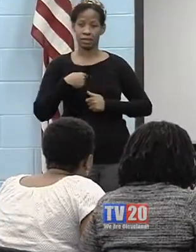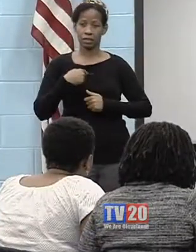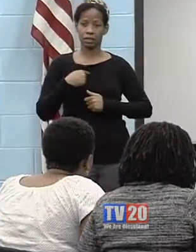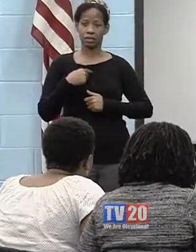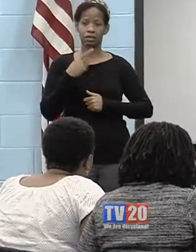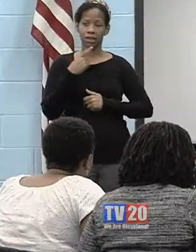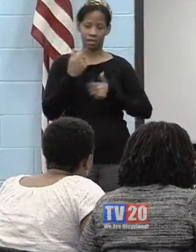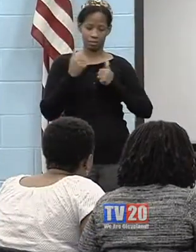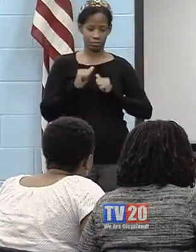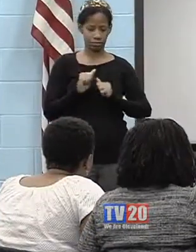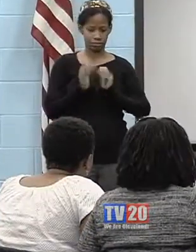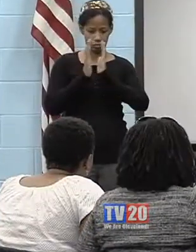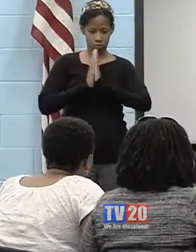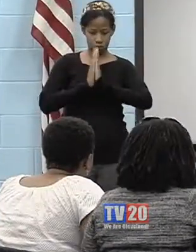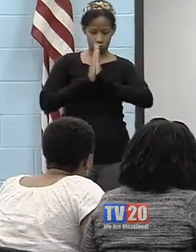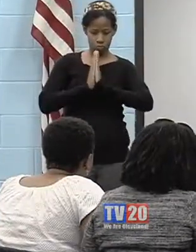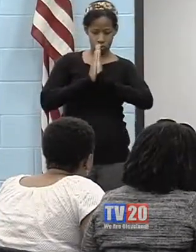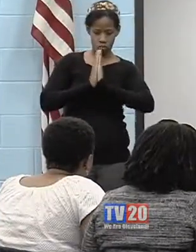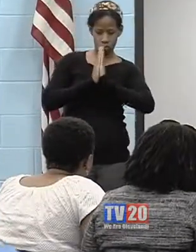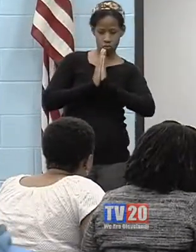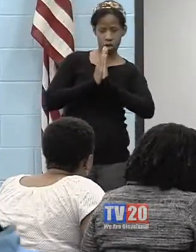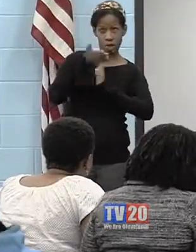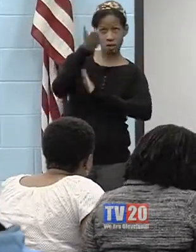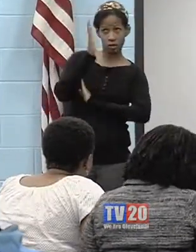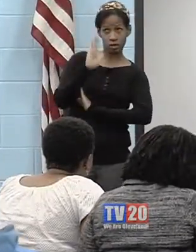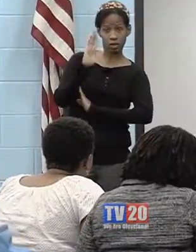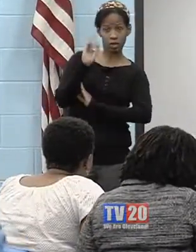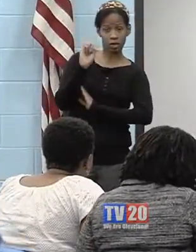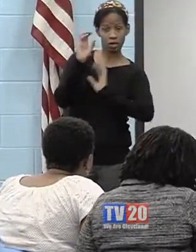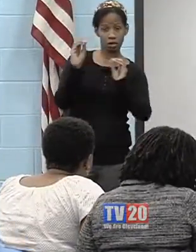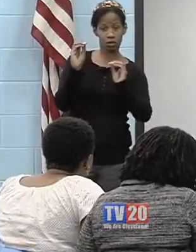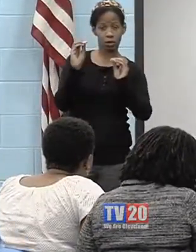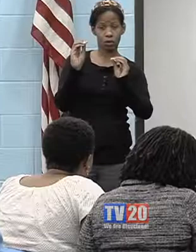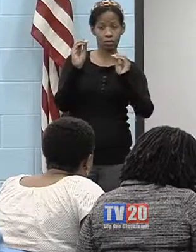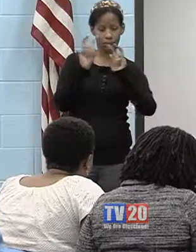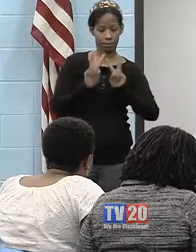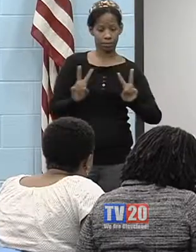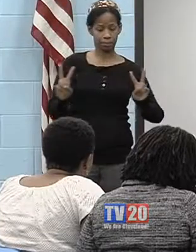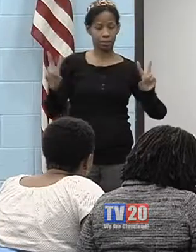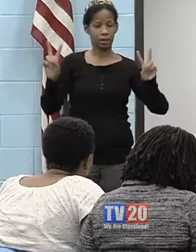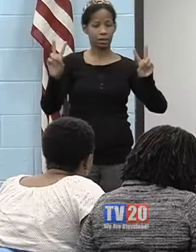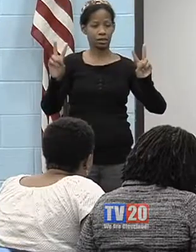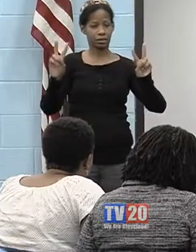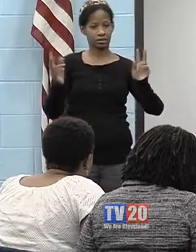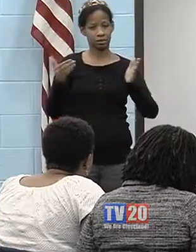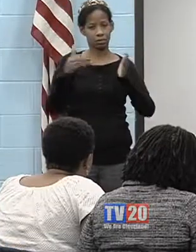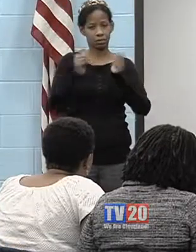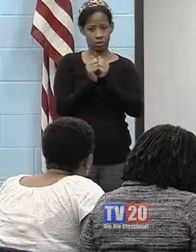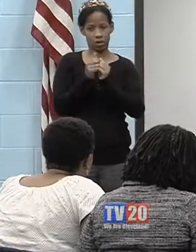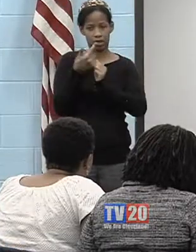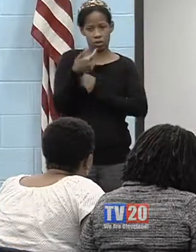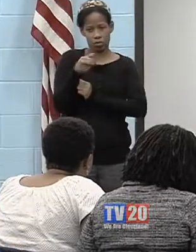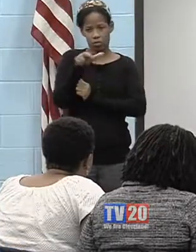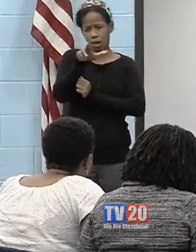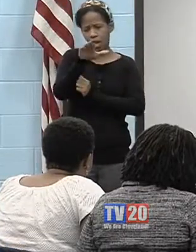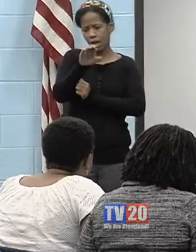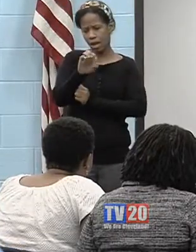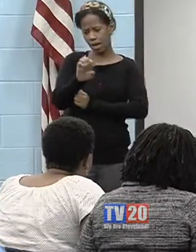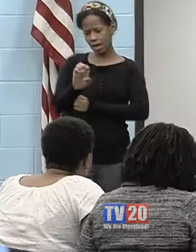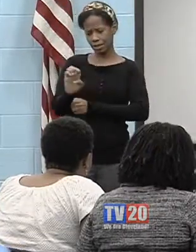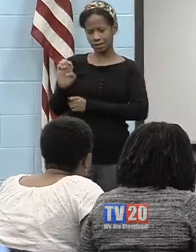and raise our voices in solemn prayer.